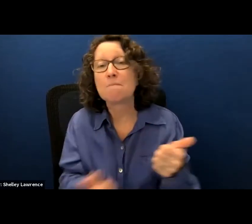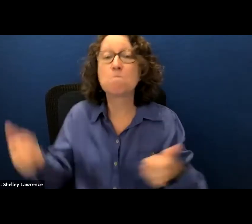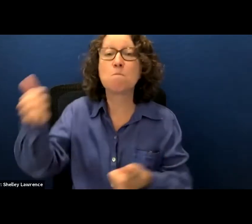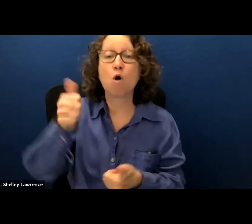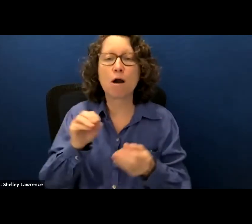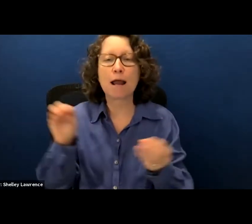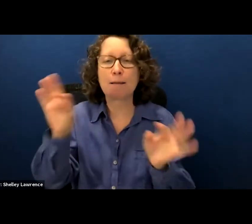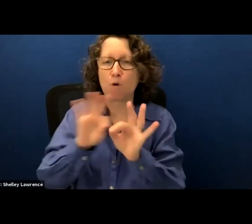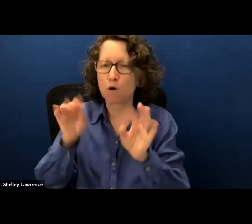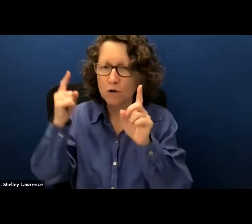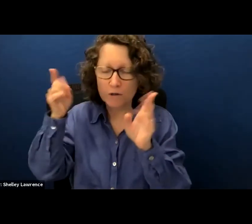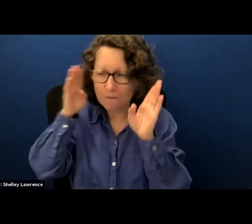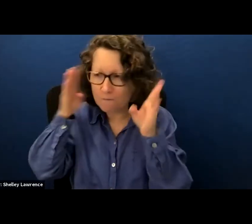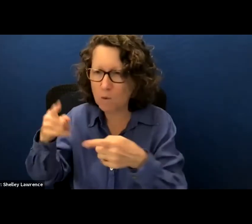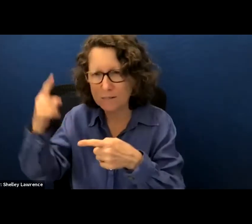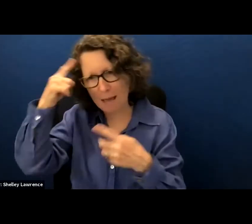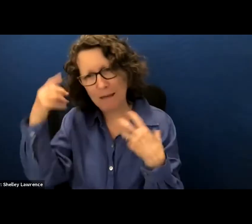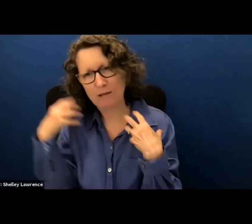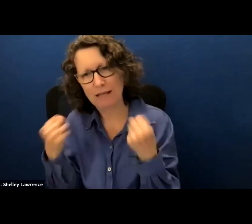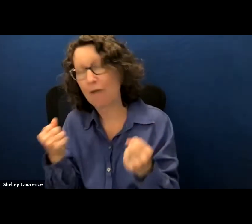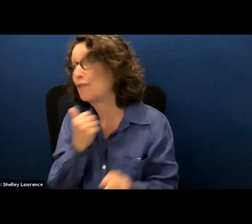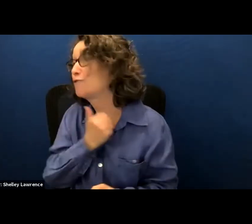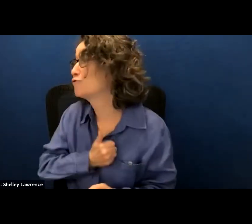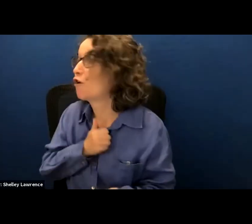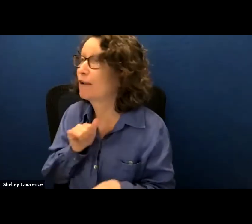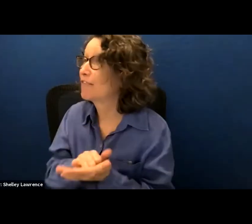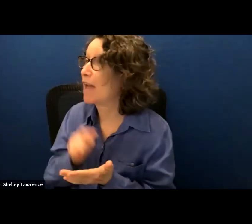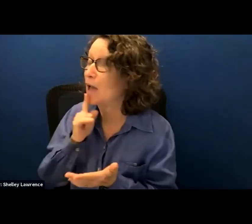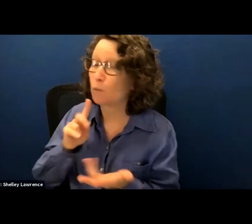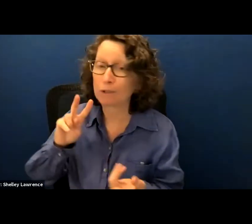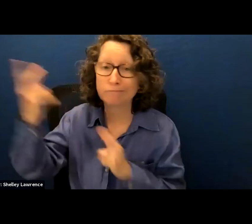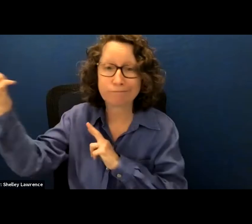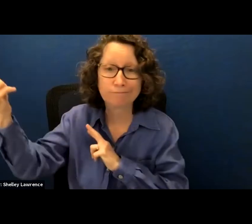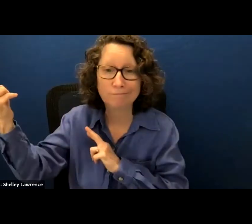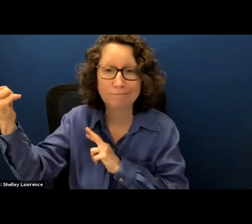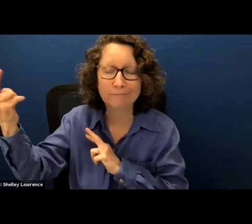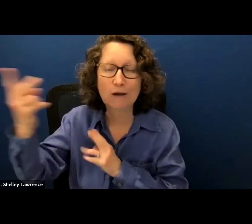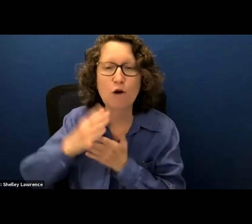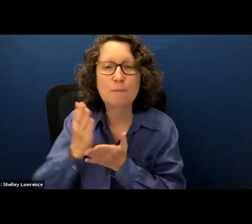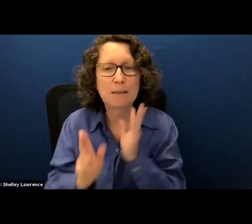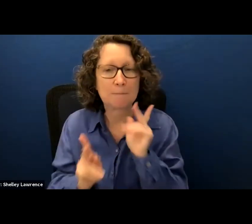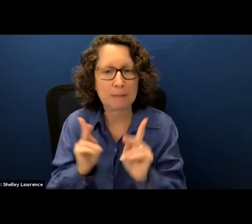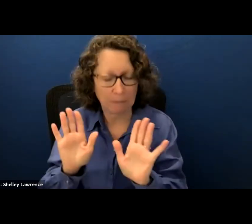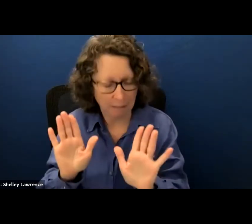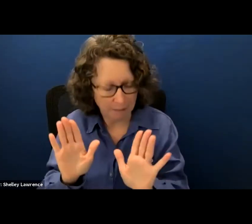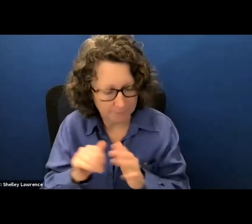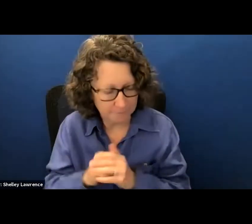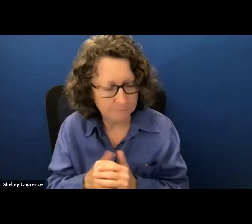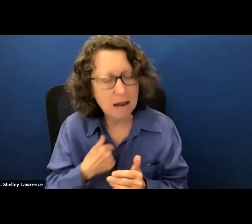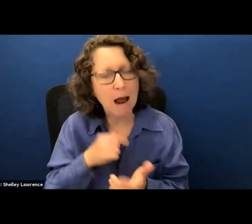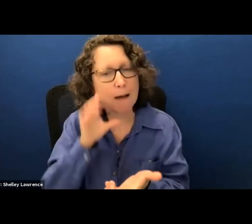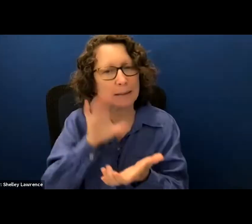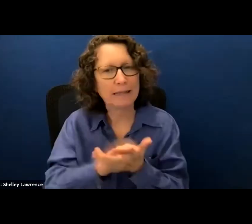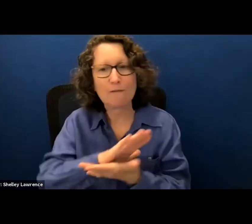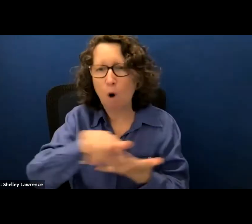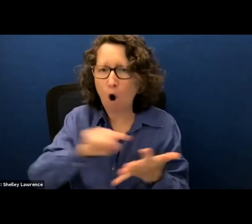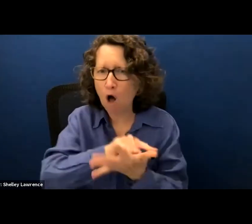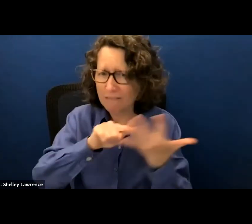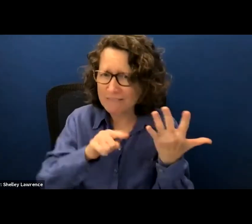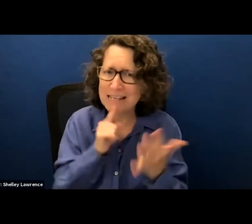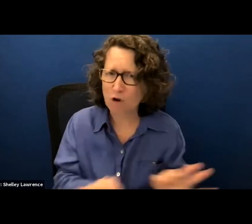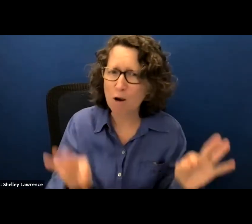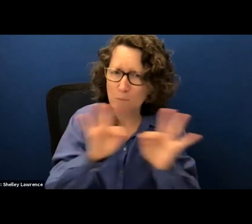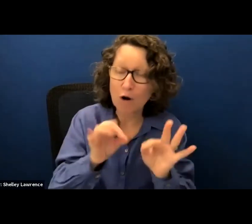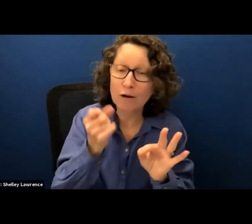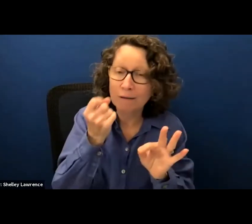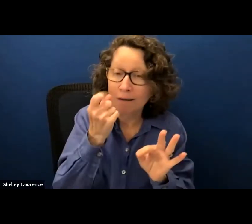to focus on mental health. Sorry if that was taken out of context from some people. I do believe that all of these things are important, but